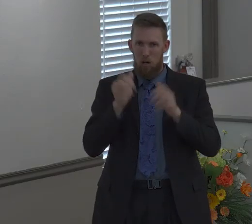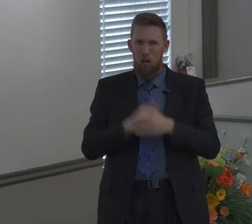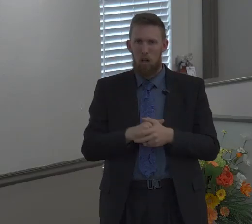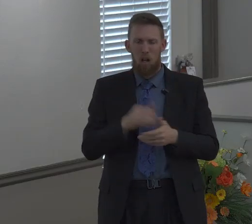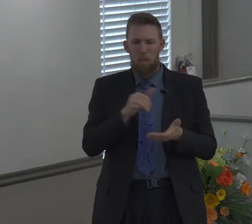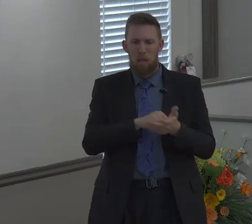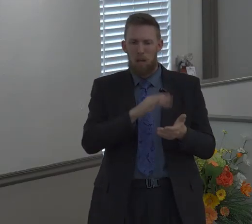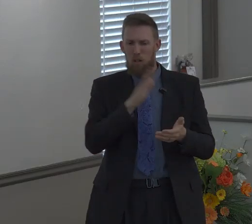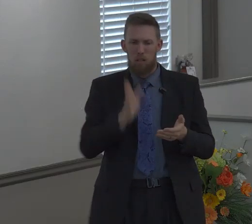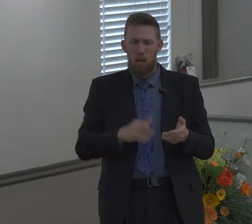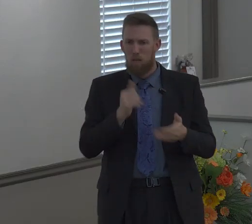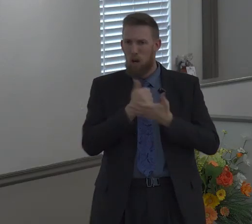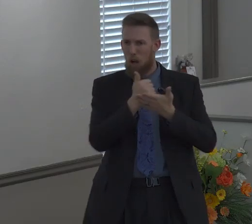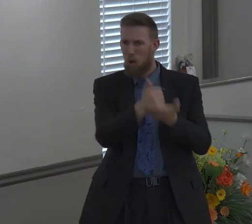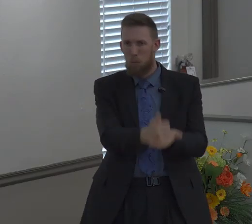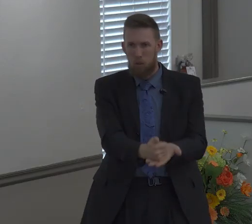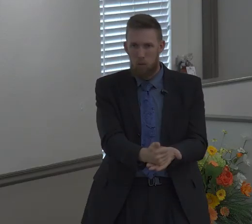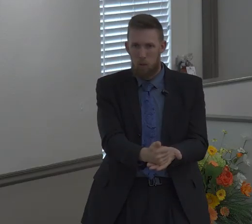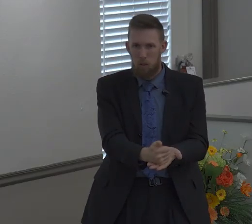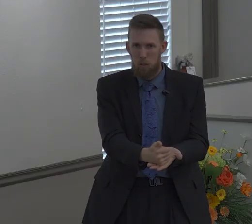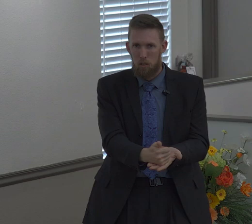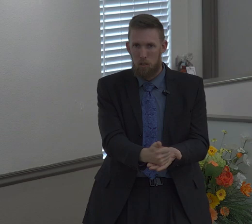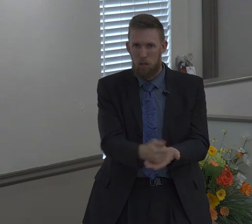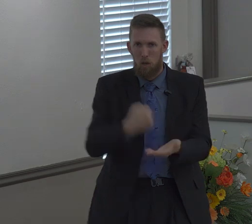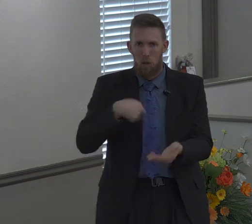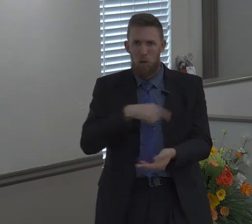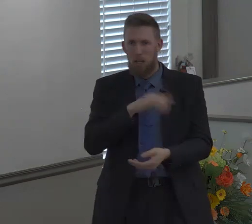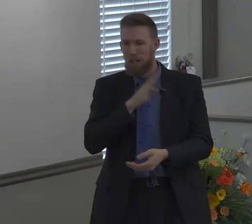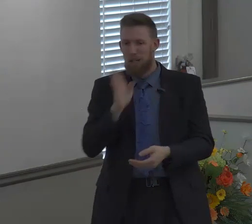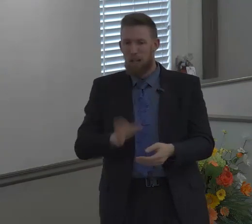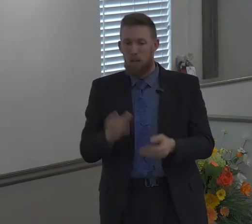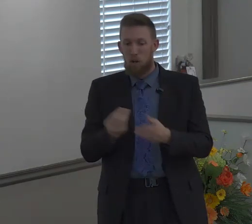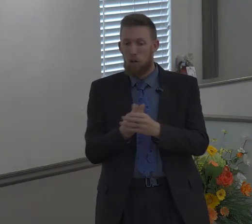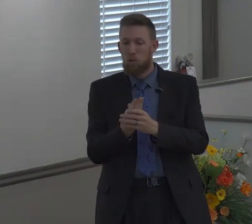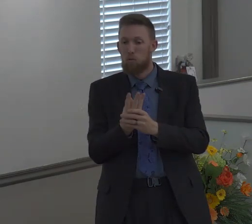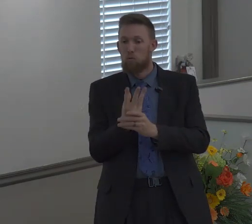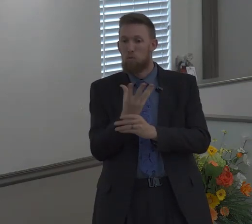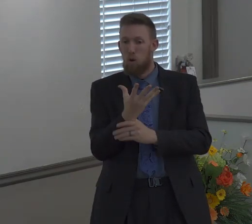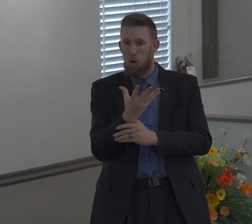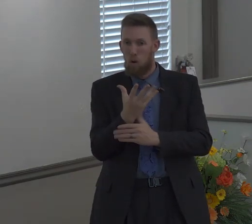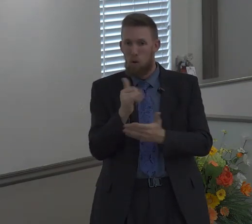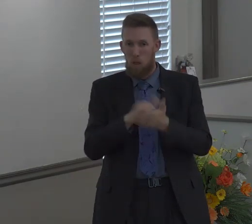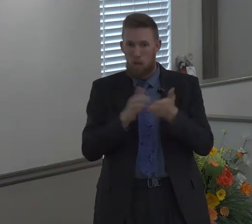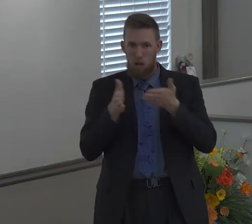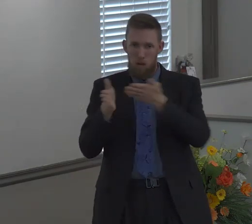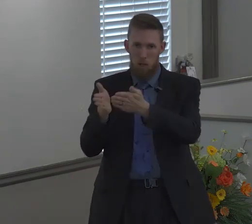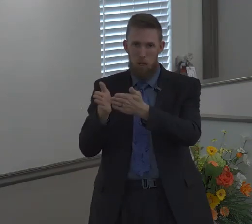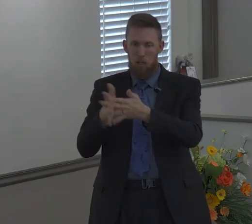You'll never be helped that way. We will never grow that way.